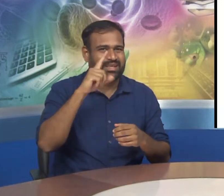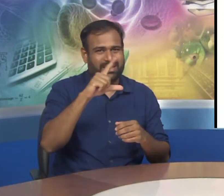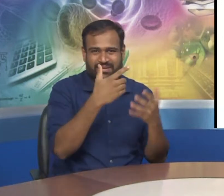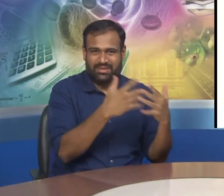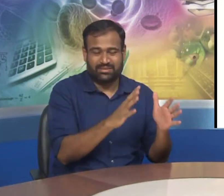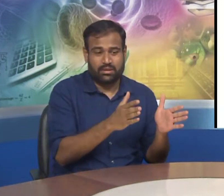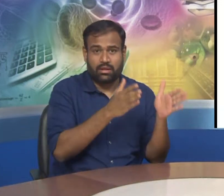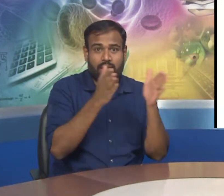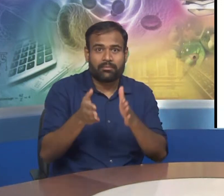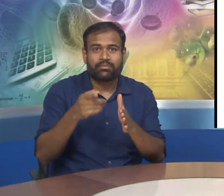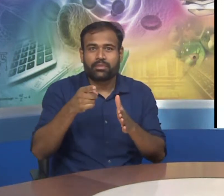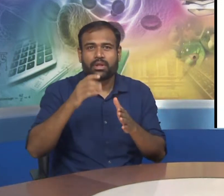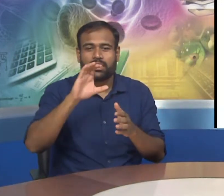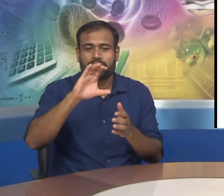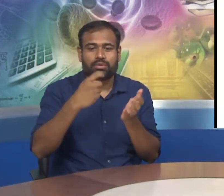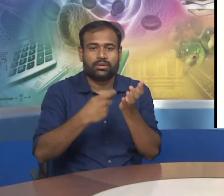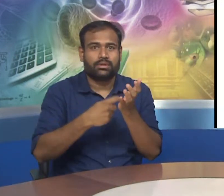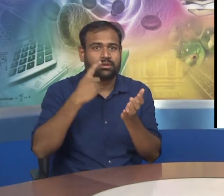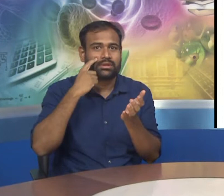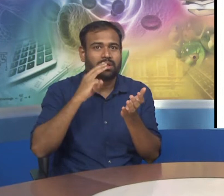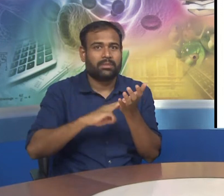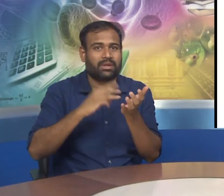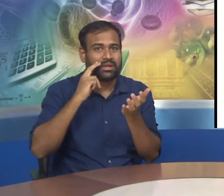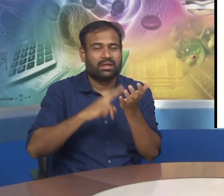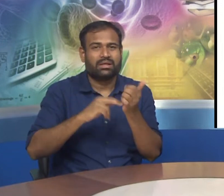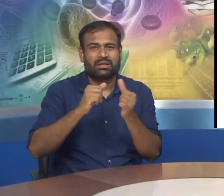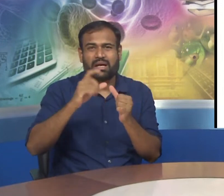Let us now understand the appeals in criminal cases.